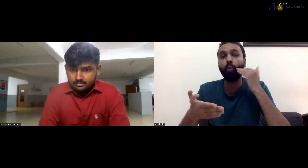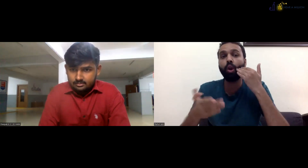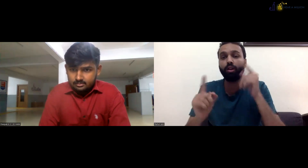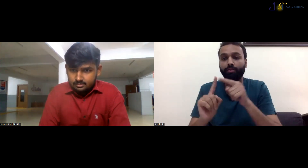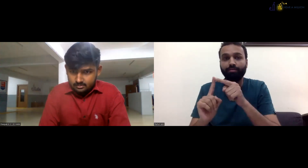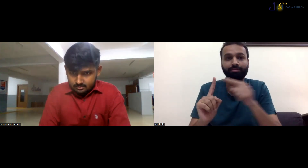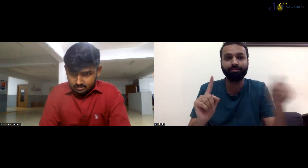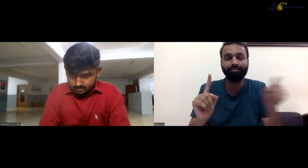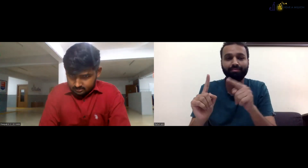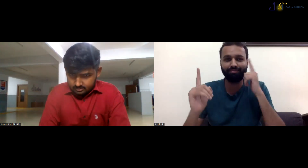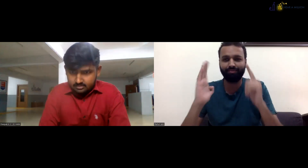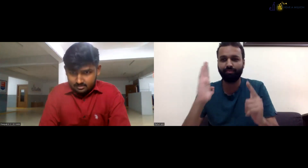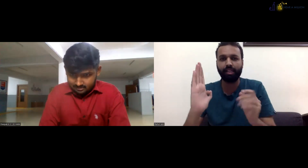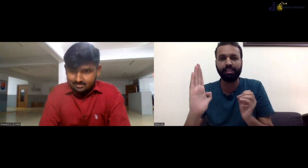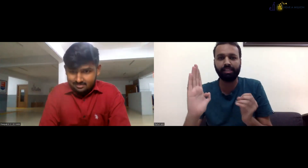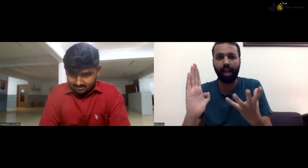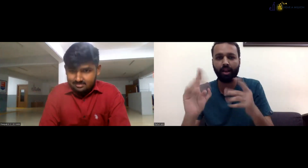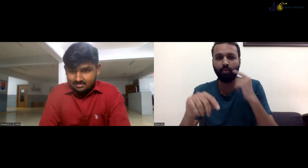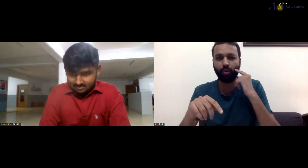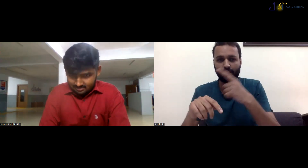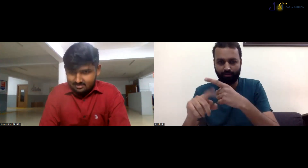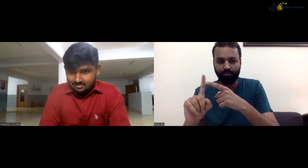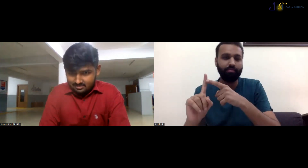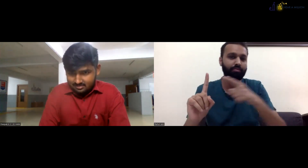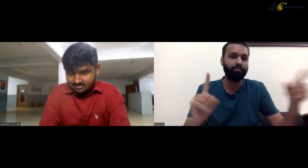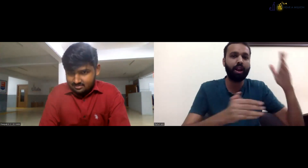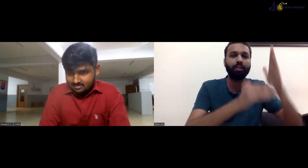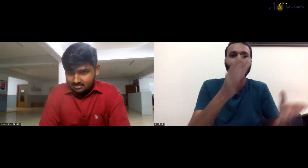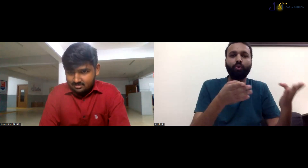it's important that in your visa, the duration of your travel is mentioned.